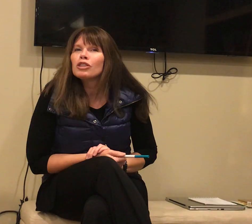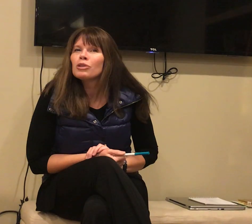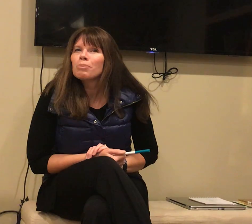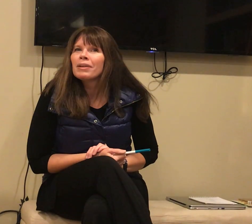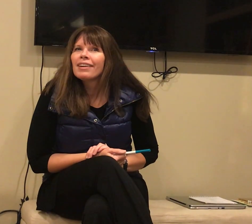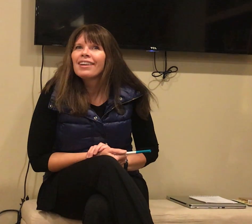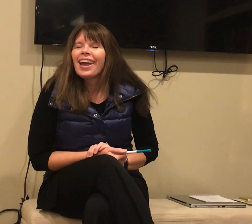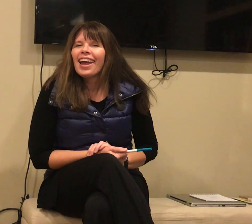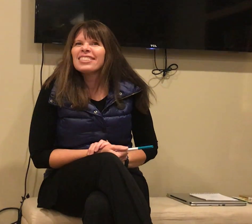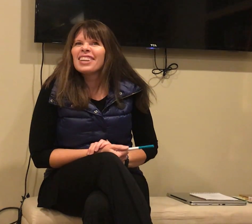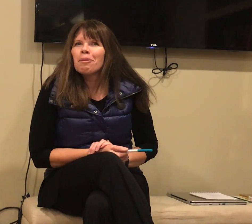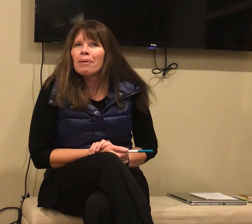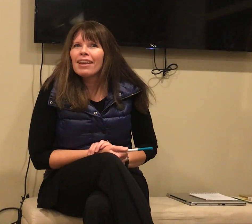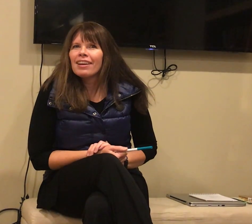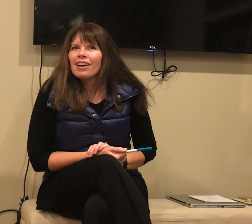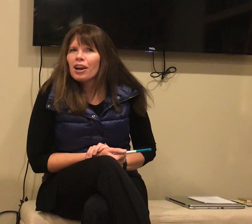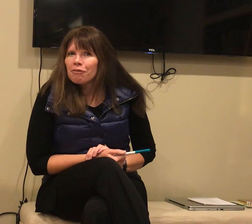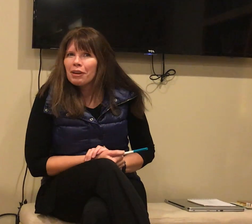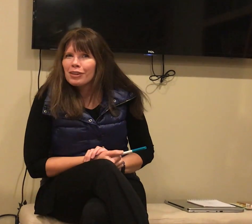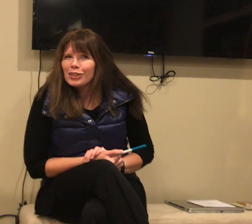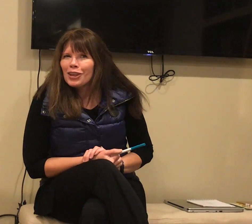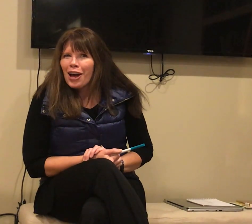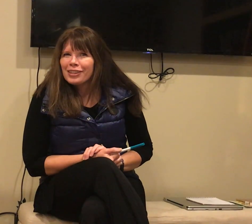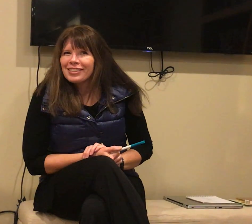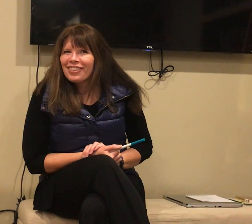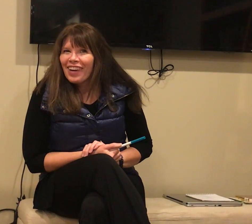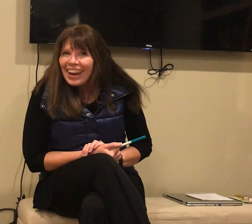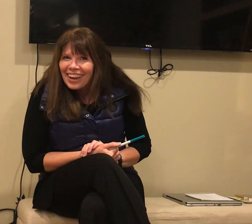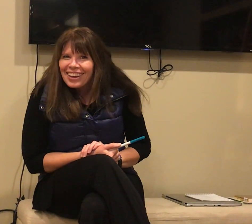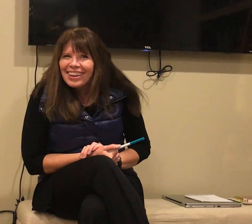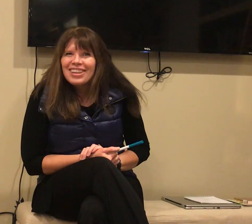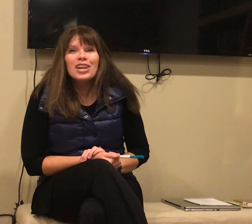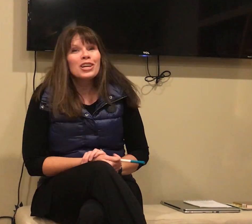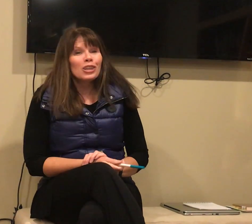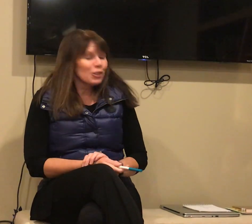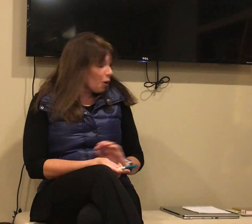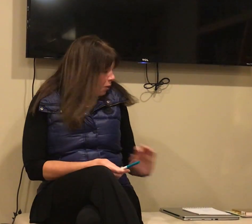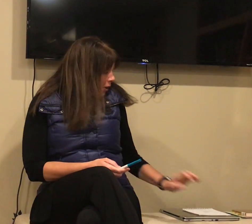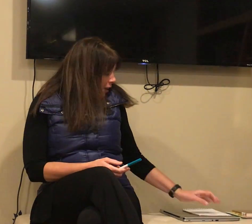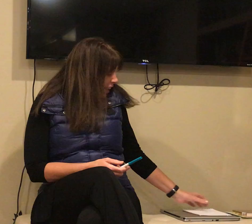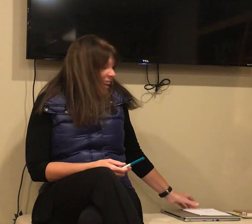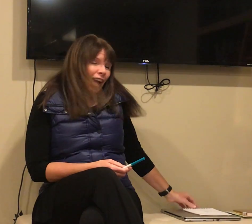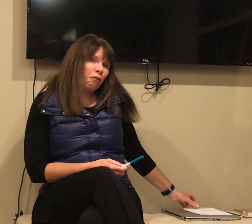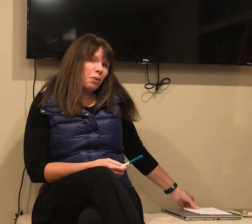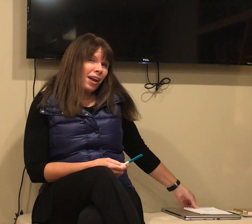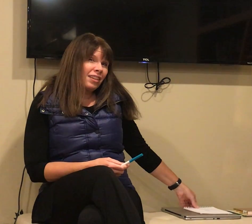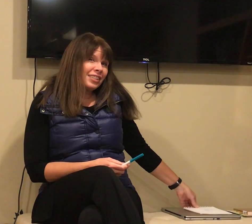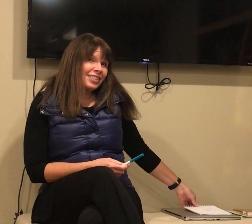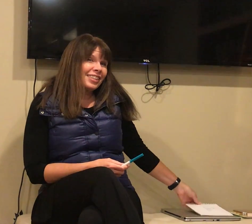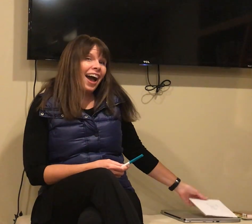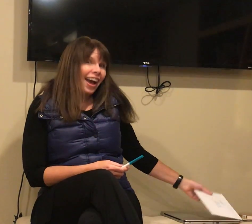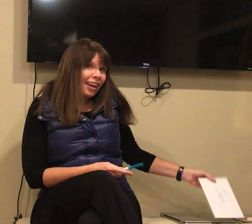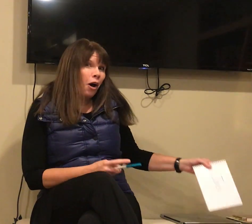YouTube, and type in our favorite songs, right? So if you want to listen to High